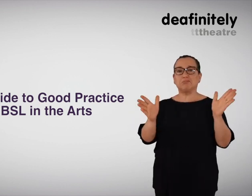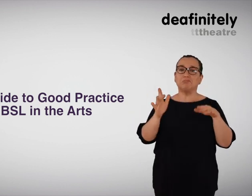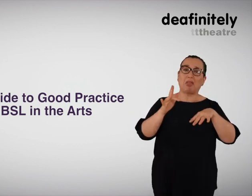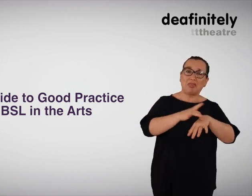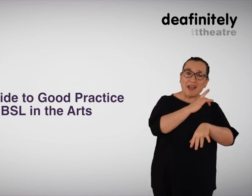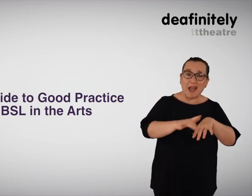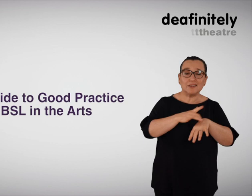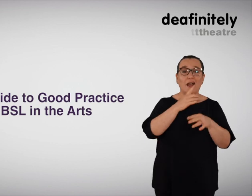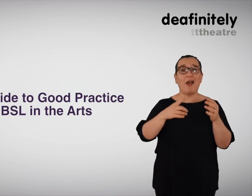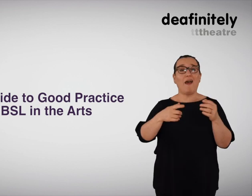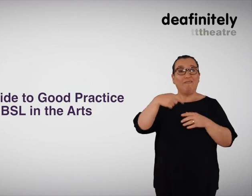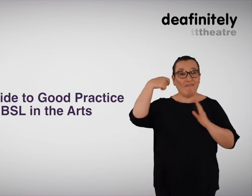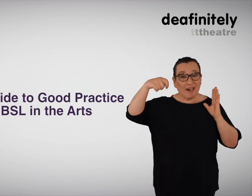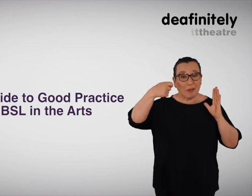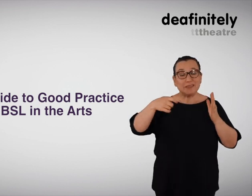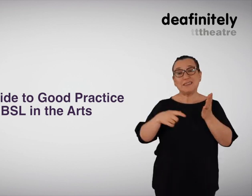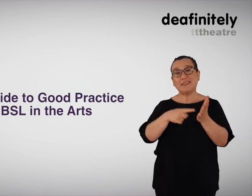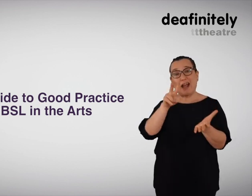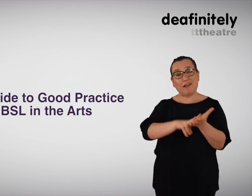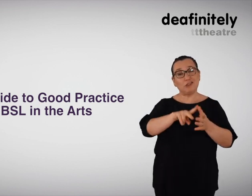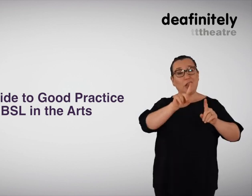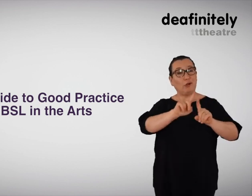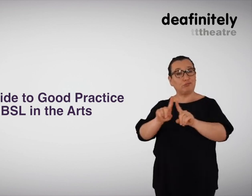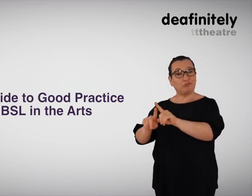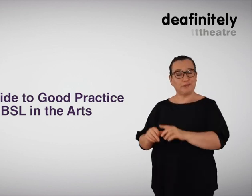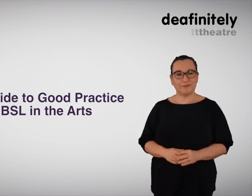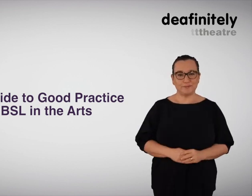Whether it's theatre, film, TV, and so on.